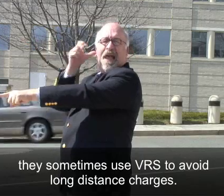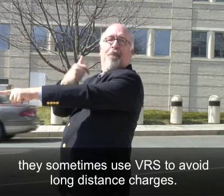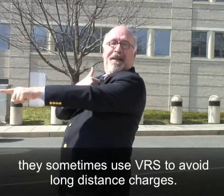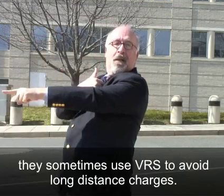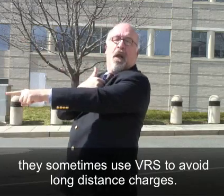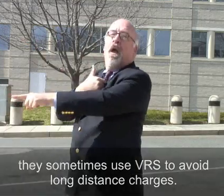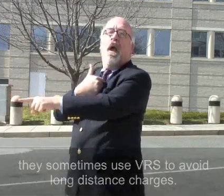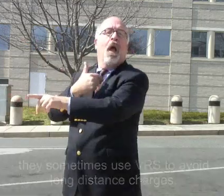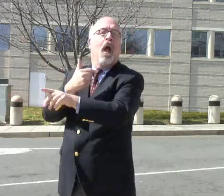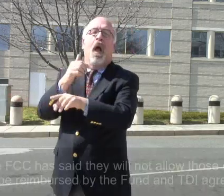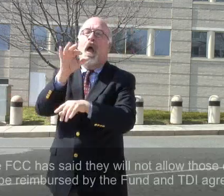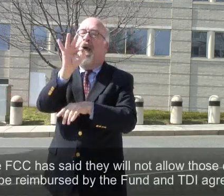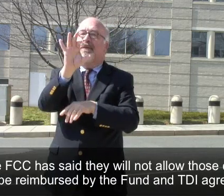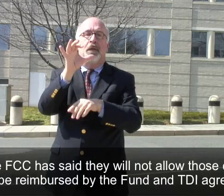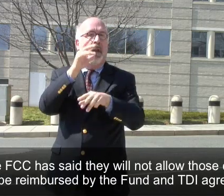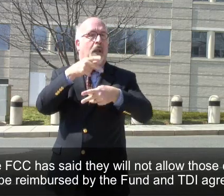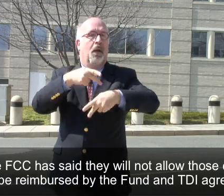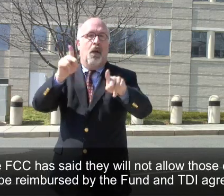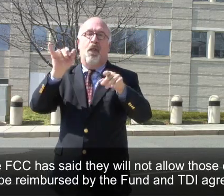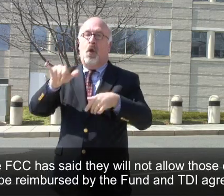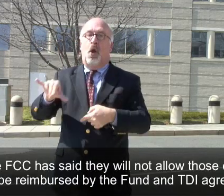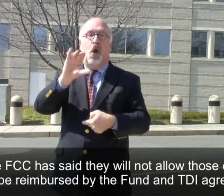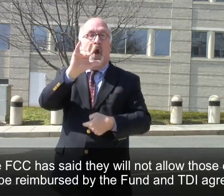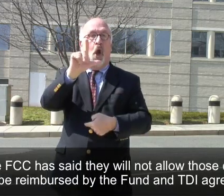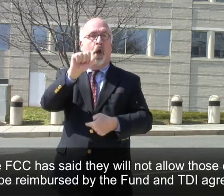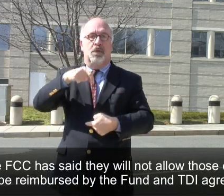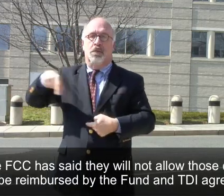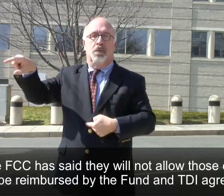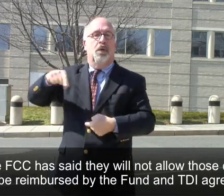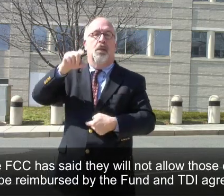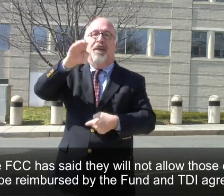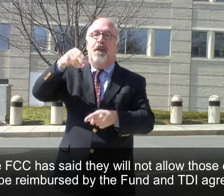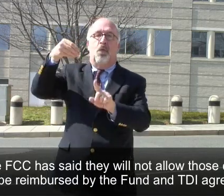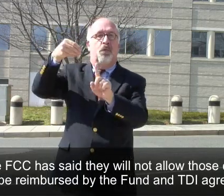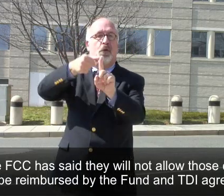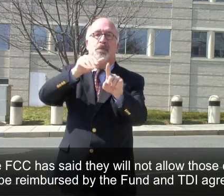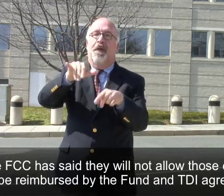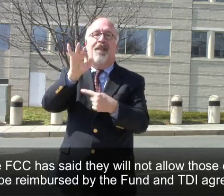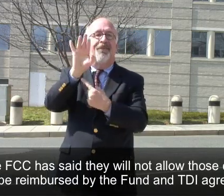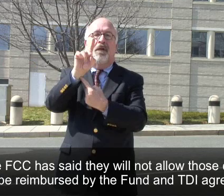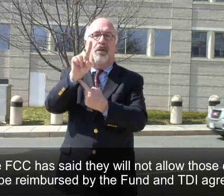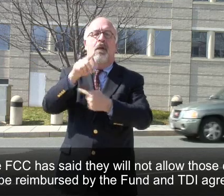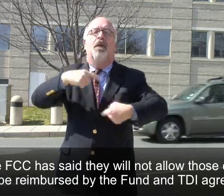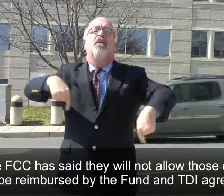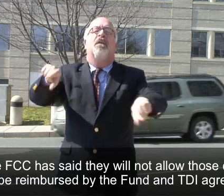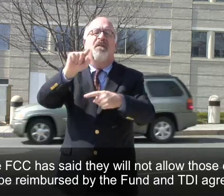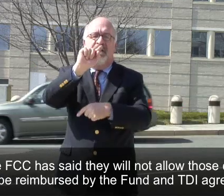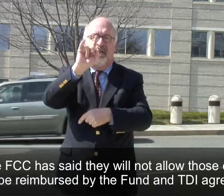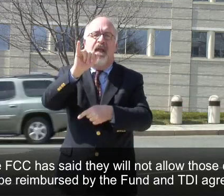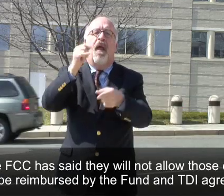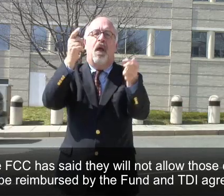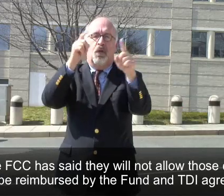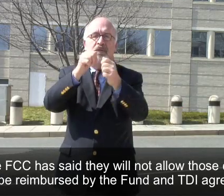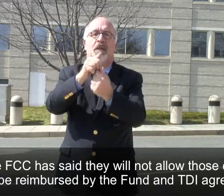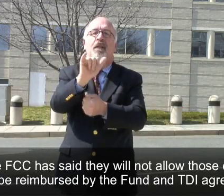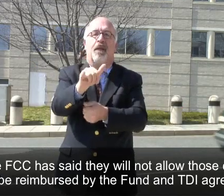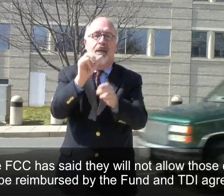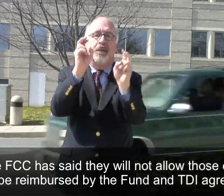charges. The FCC has said they will not allow those calls to be reimbursed by the fund, and TDI